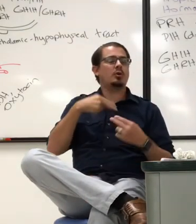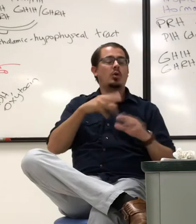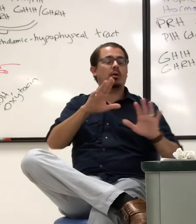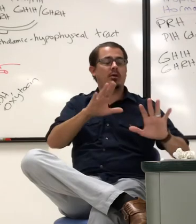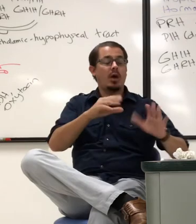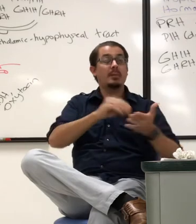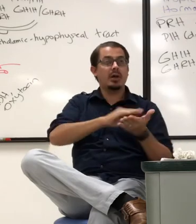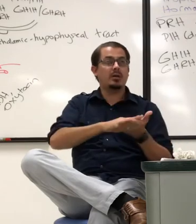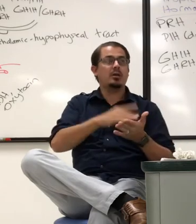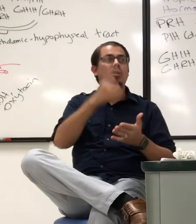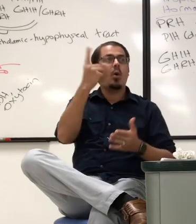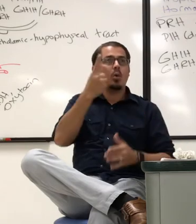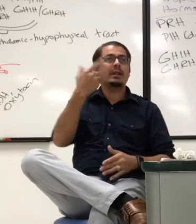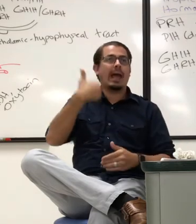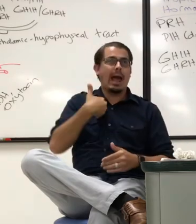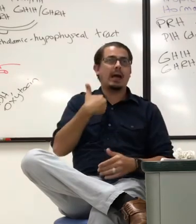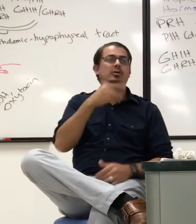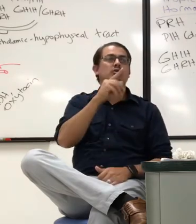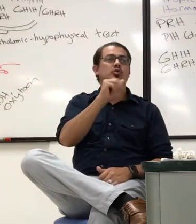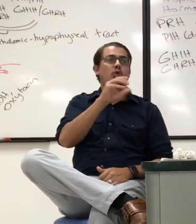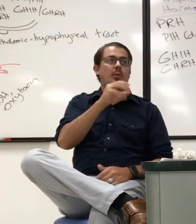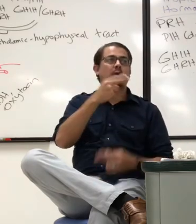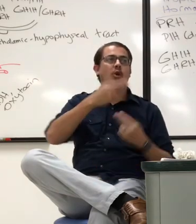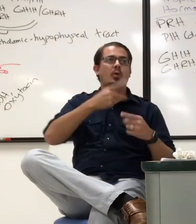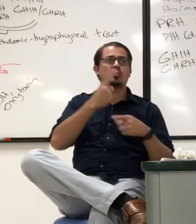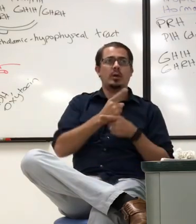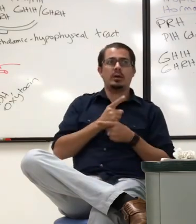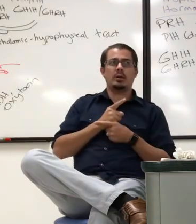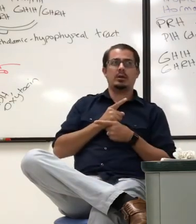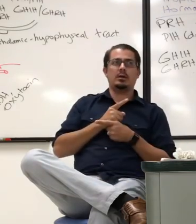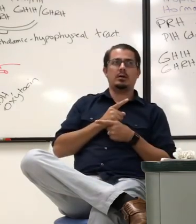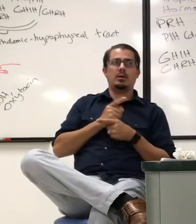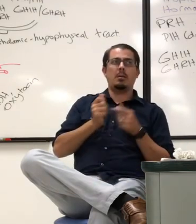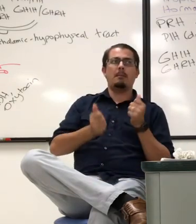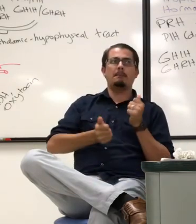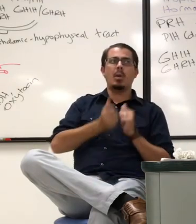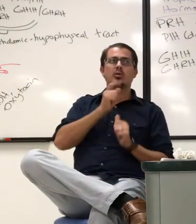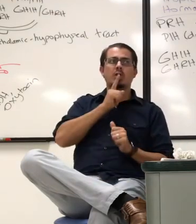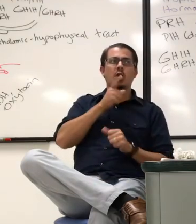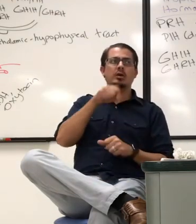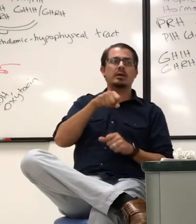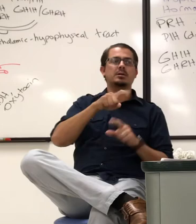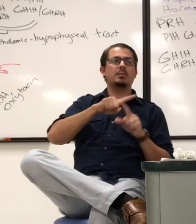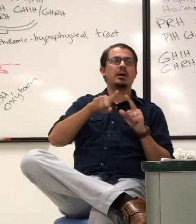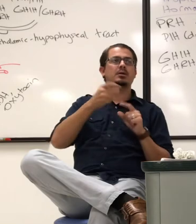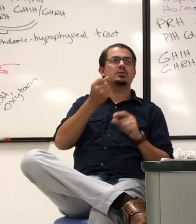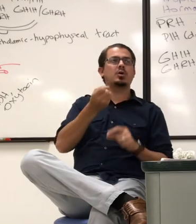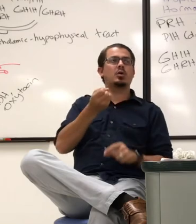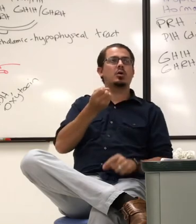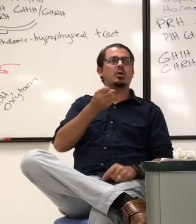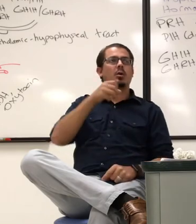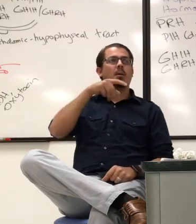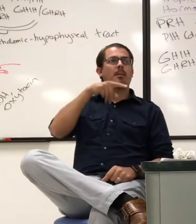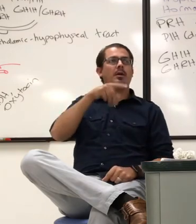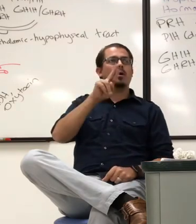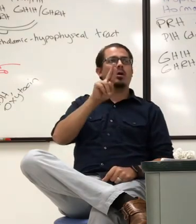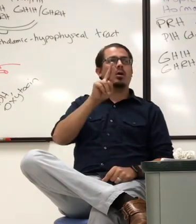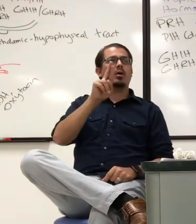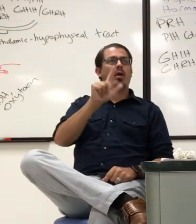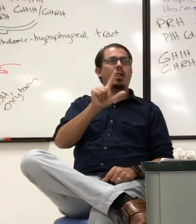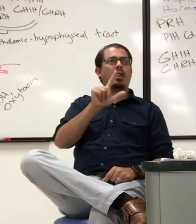it does. It only has tropic hormones, right? Most of them are. But then, so the PRL and